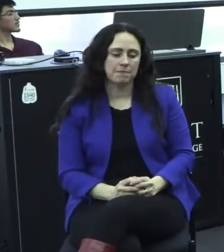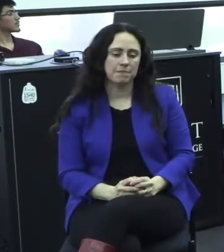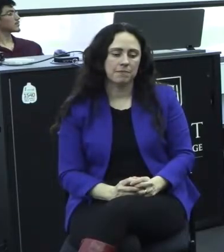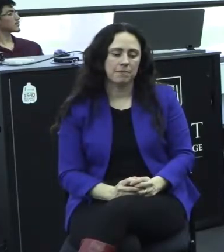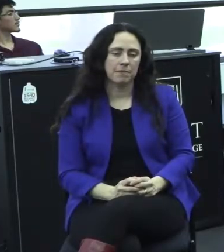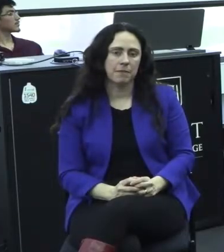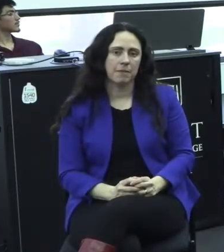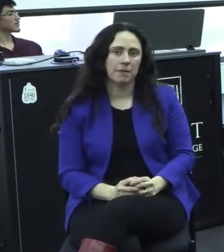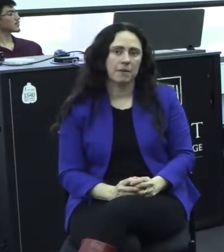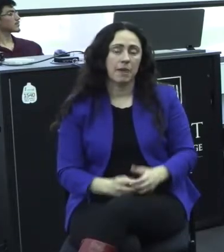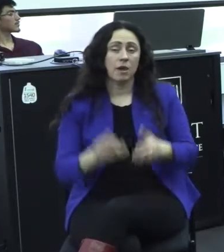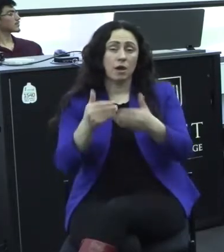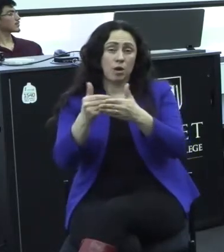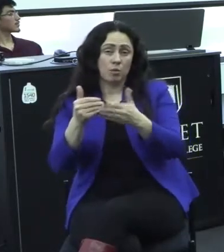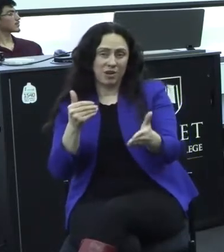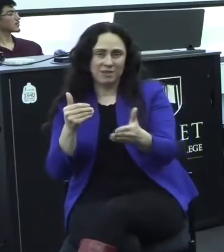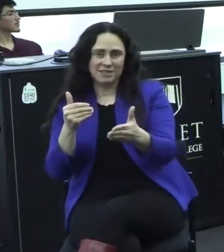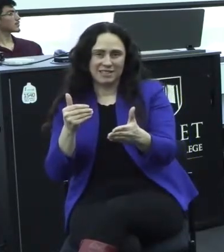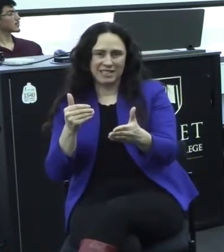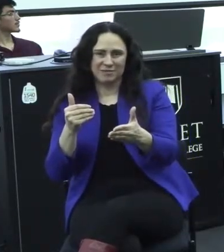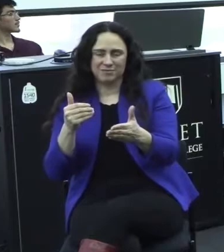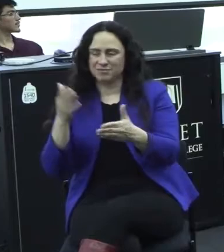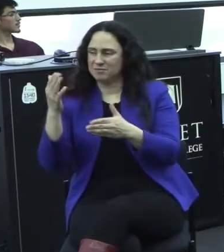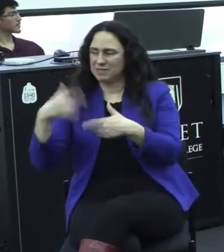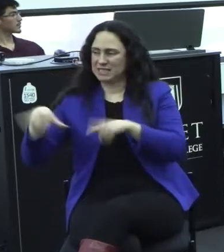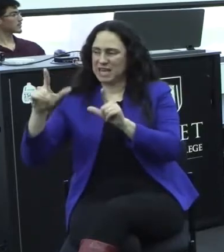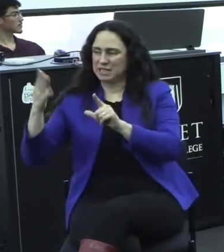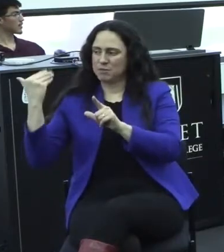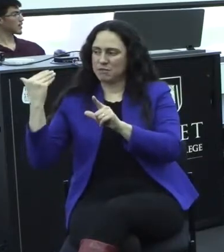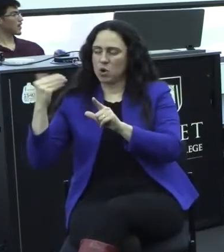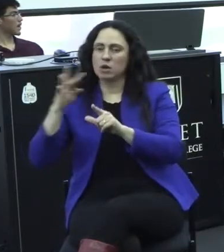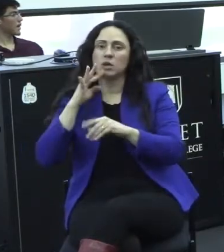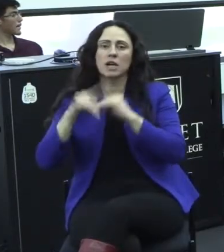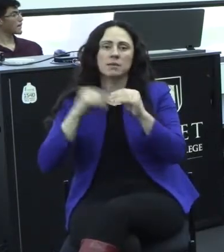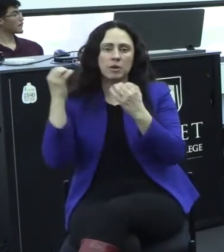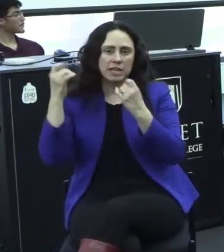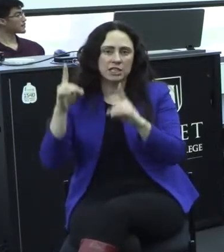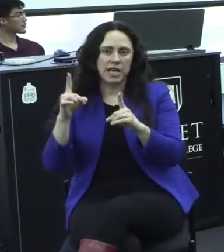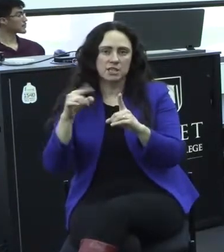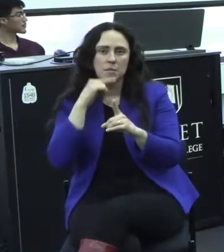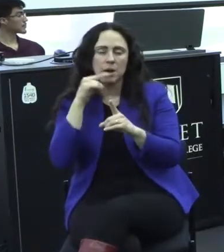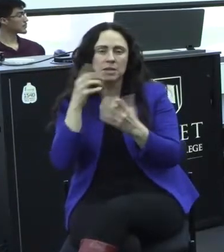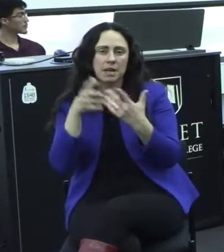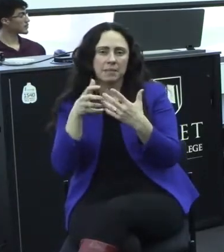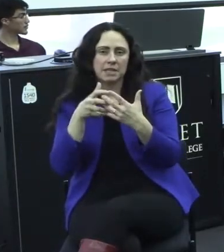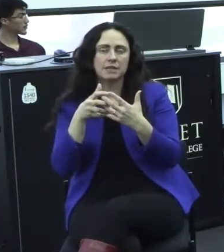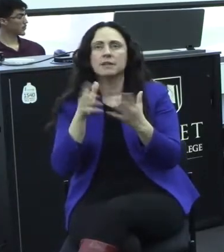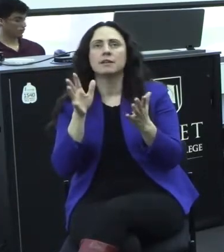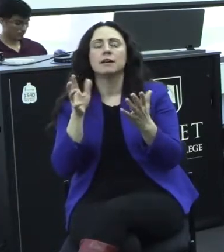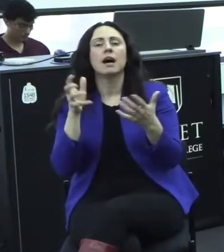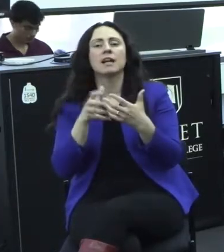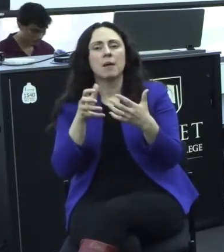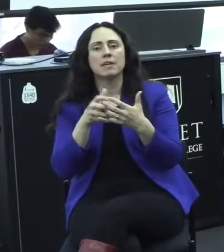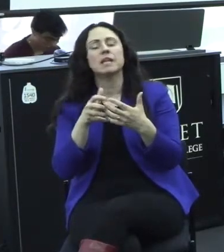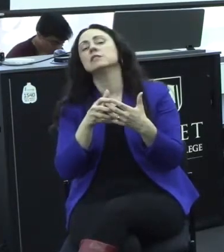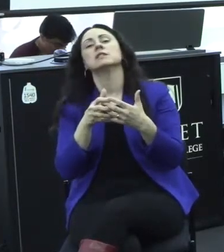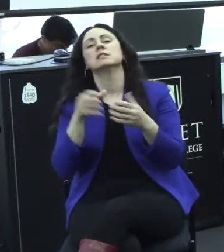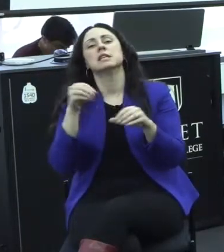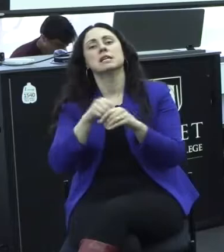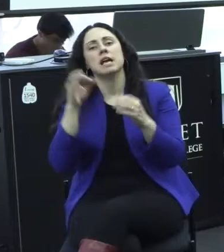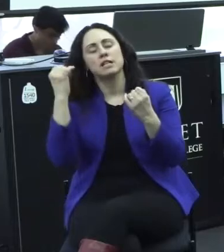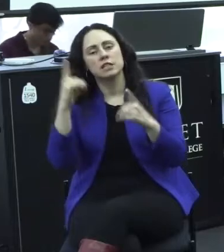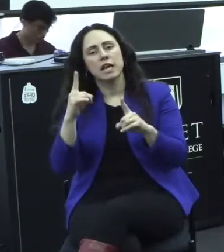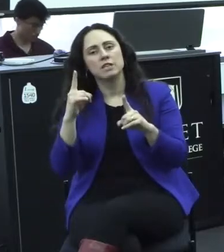And previously, in a couple slides ago, I know that we talked about education, public accommodations, or accommodations in